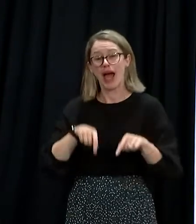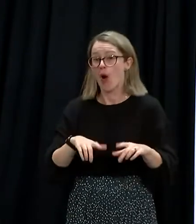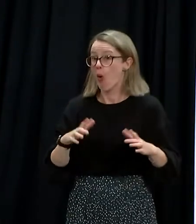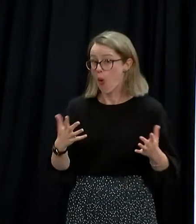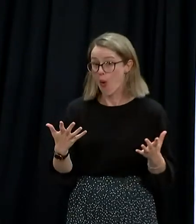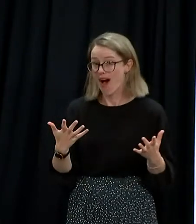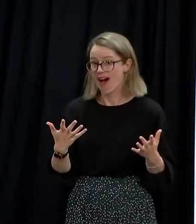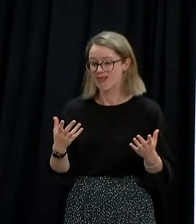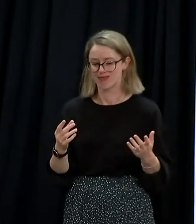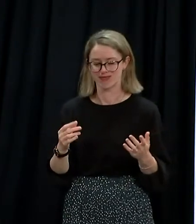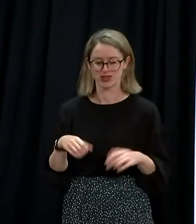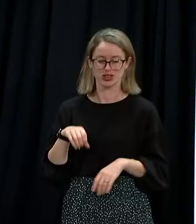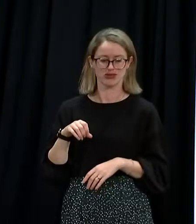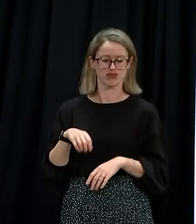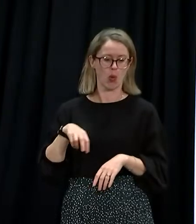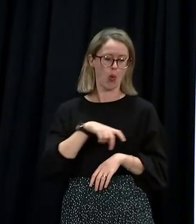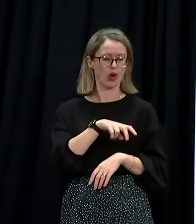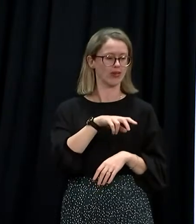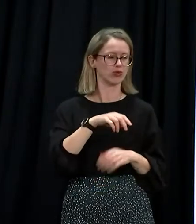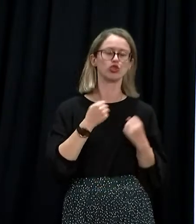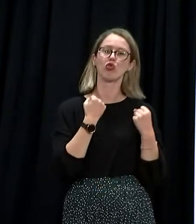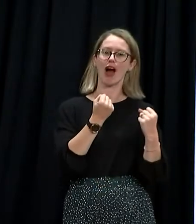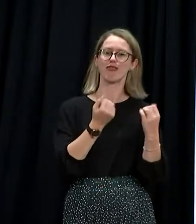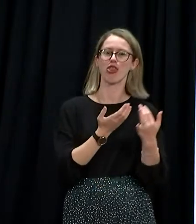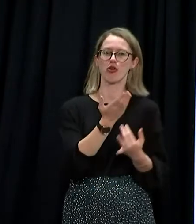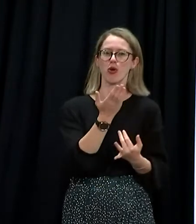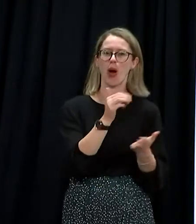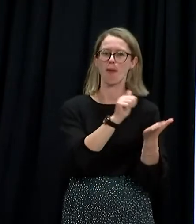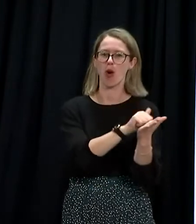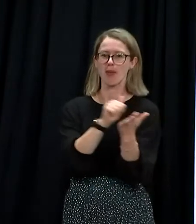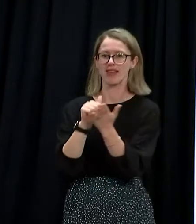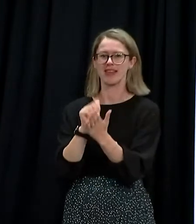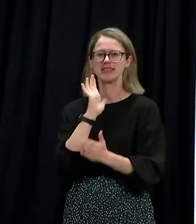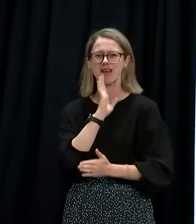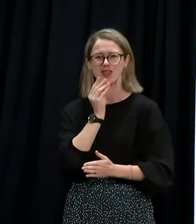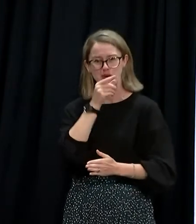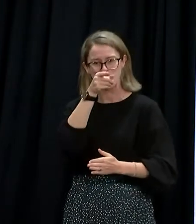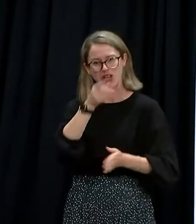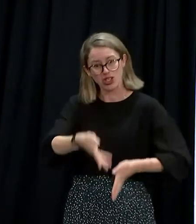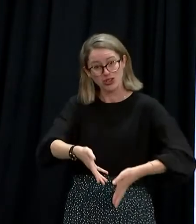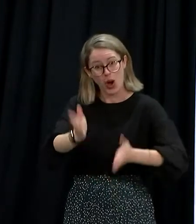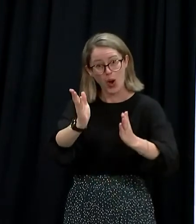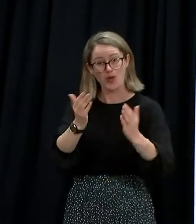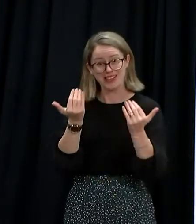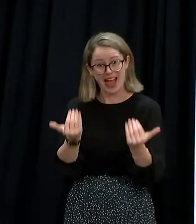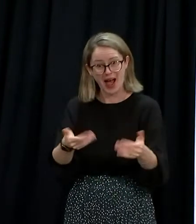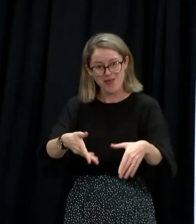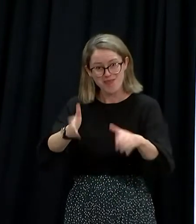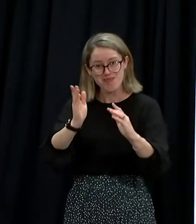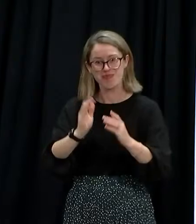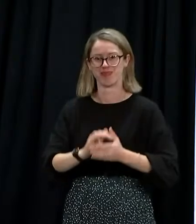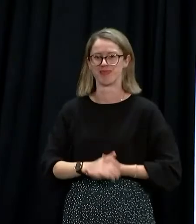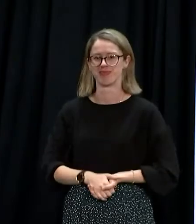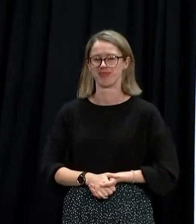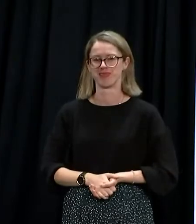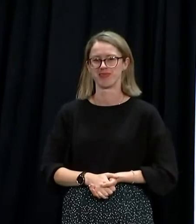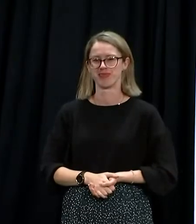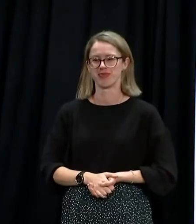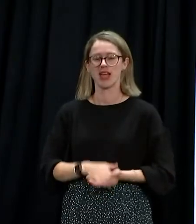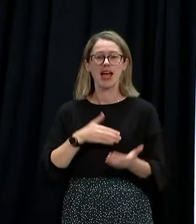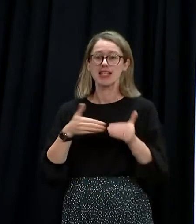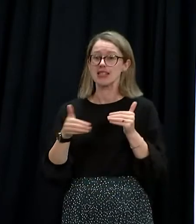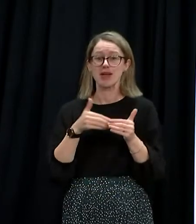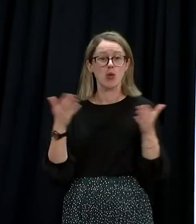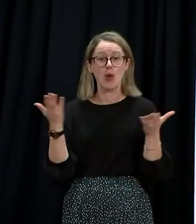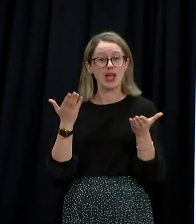or, as I say, drop into one of the drive-through appointments or drop-in centres and get it done as soon as this afternoon, no matter where